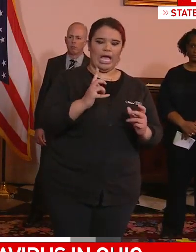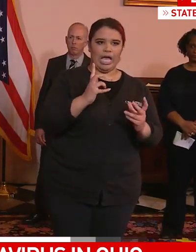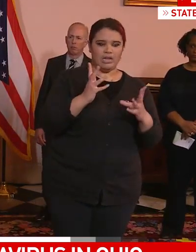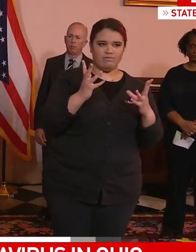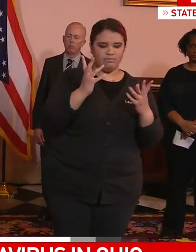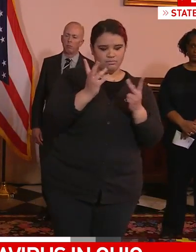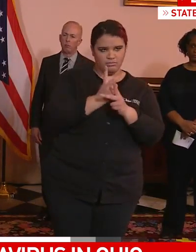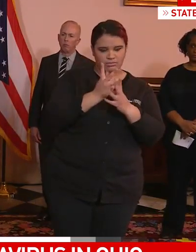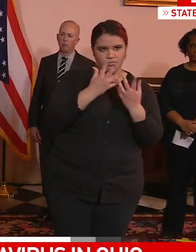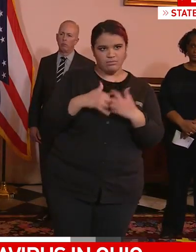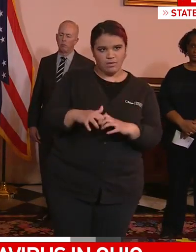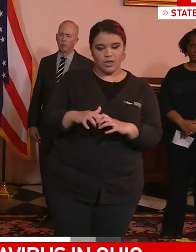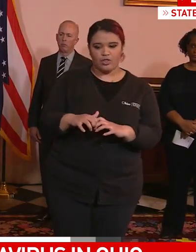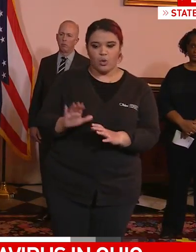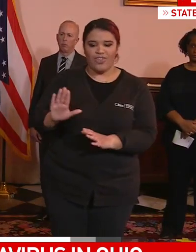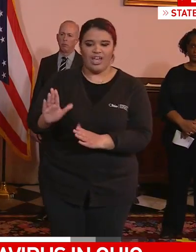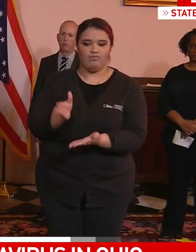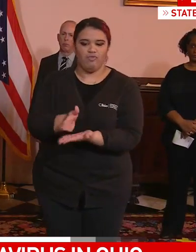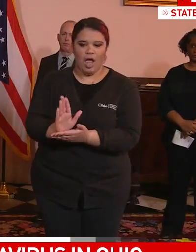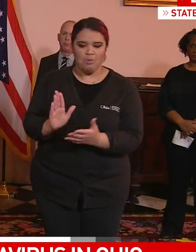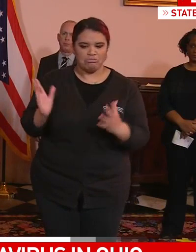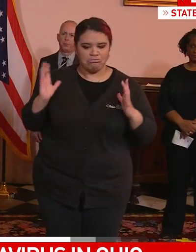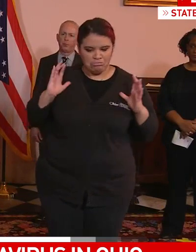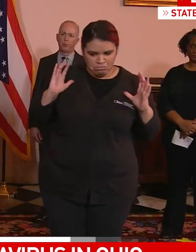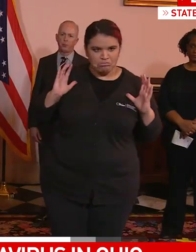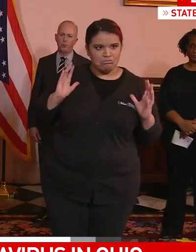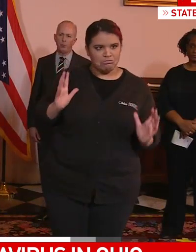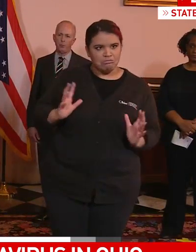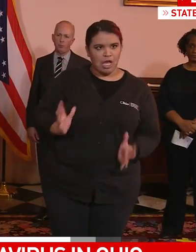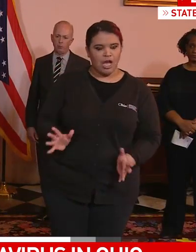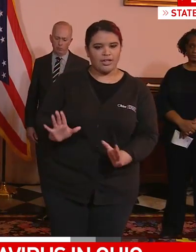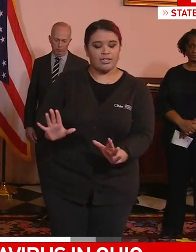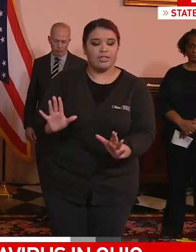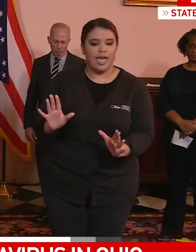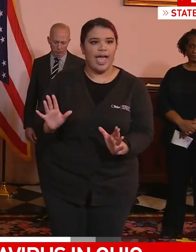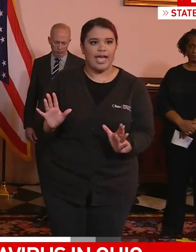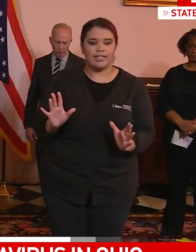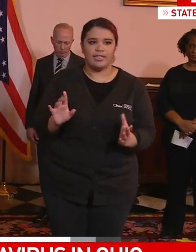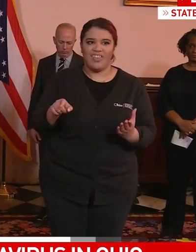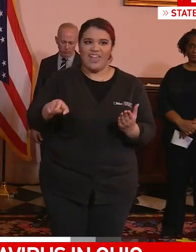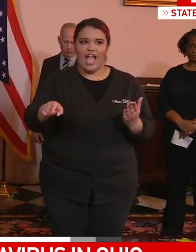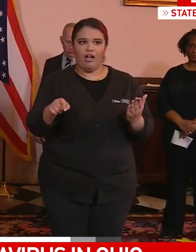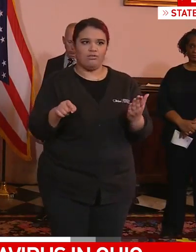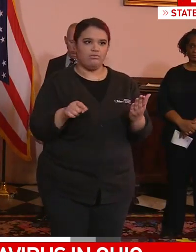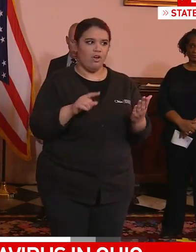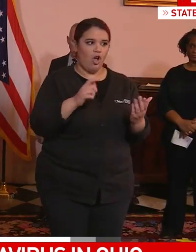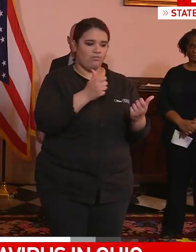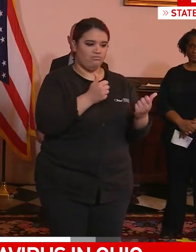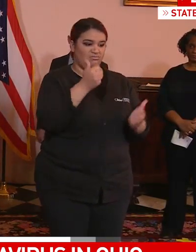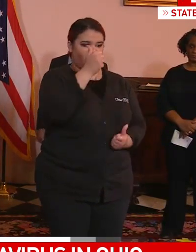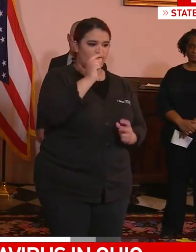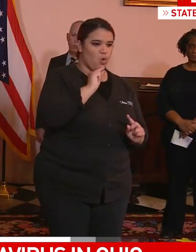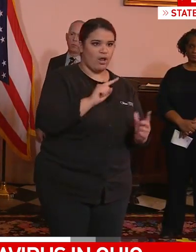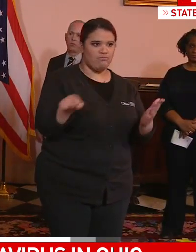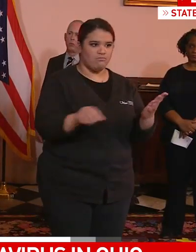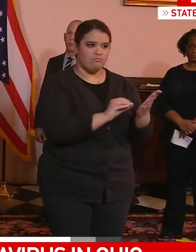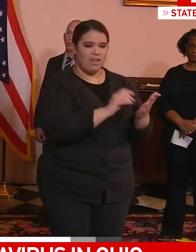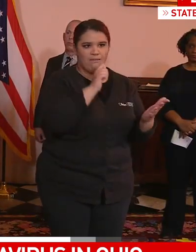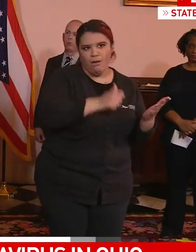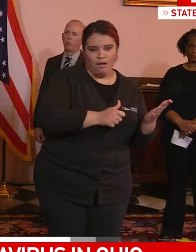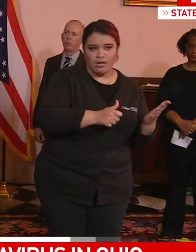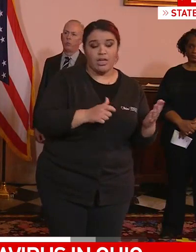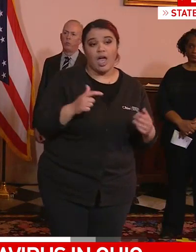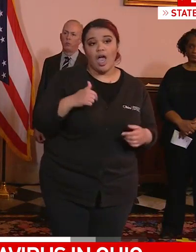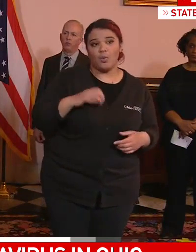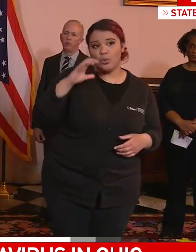rights. And, we excluded them out anyway. I would just assume that the Speaker and the